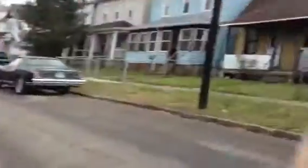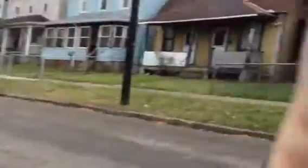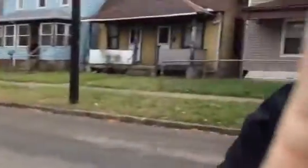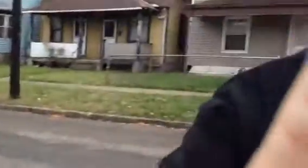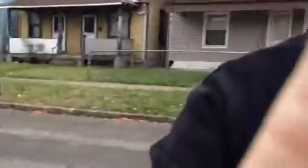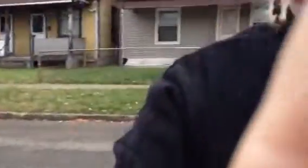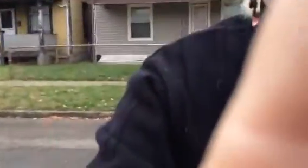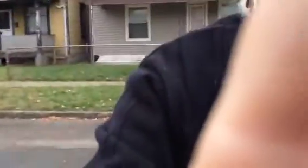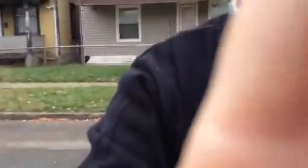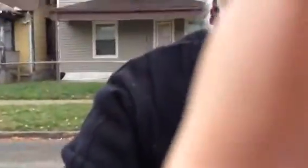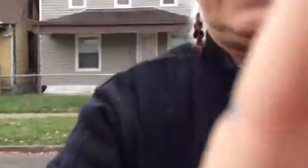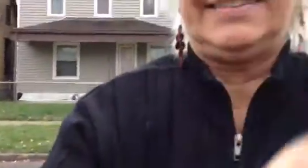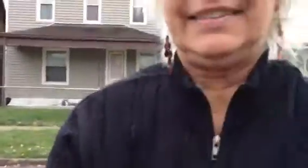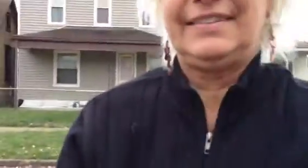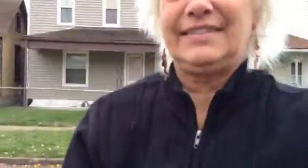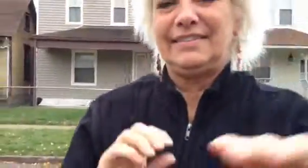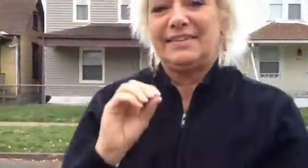Oh, here we go.